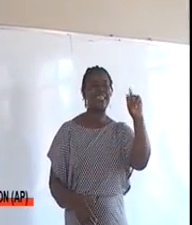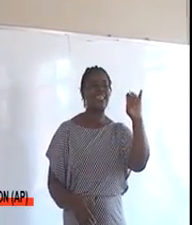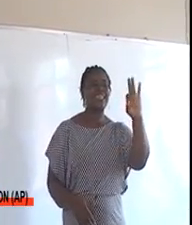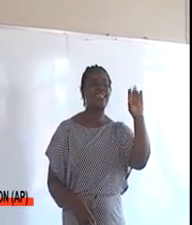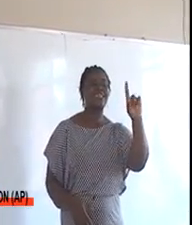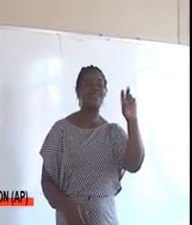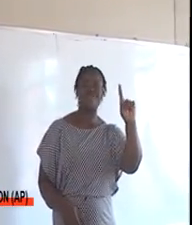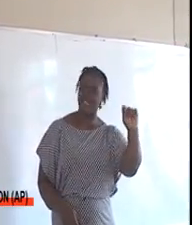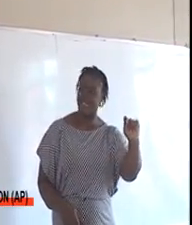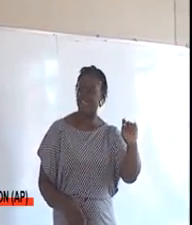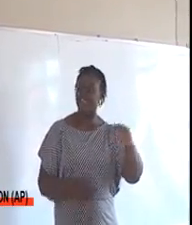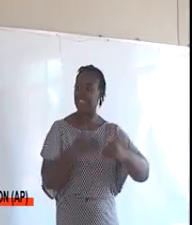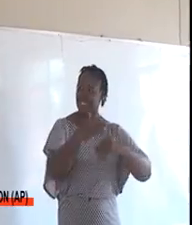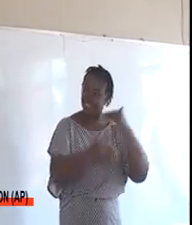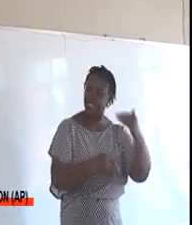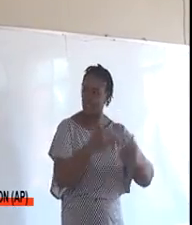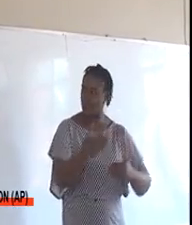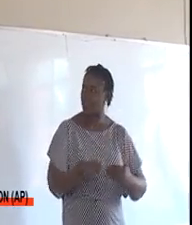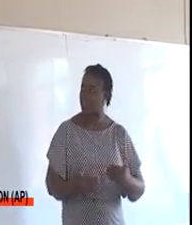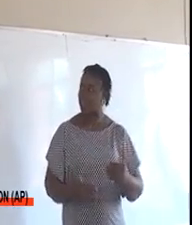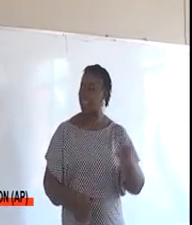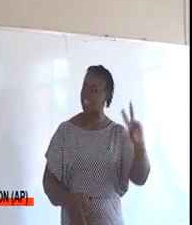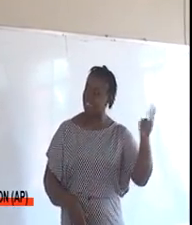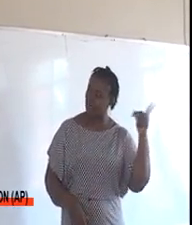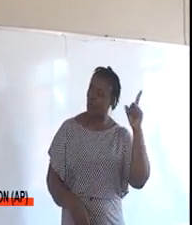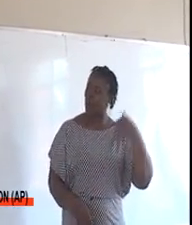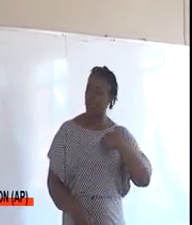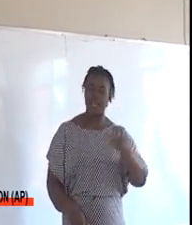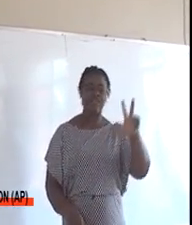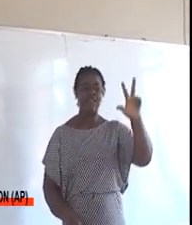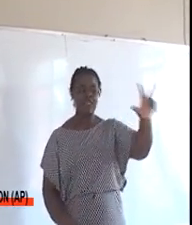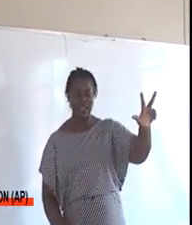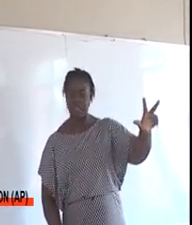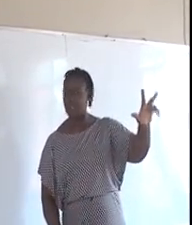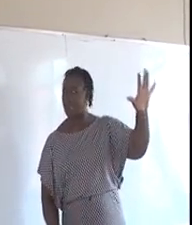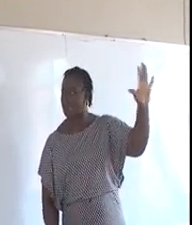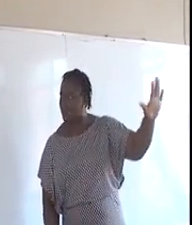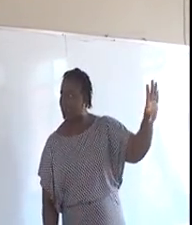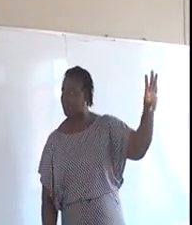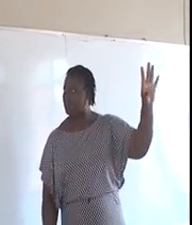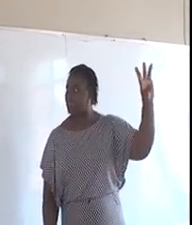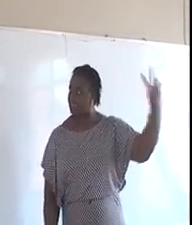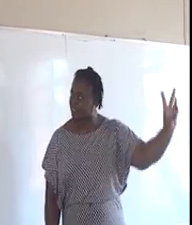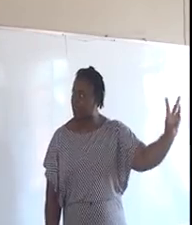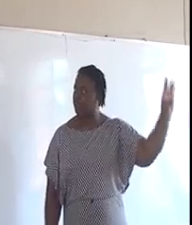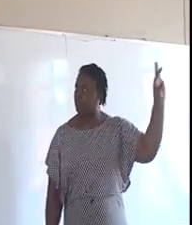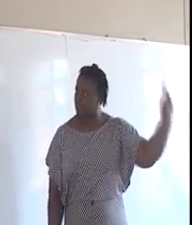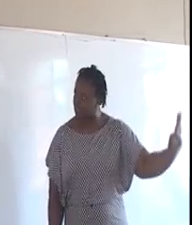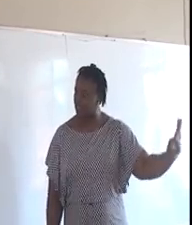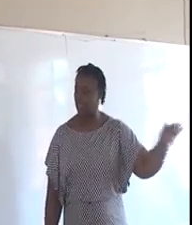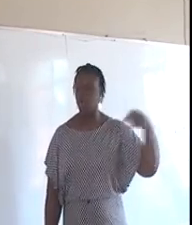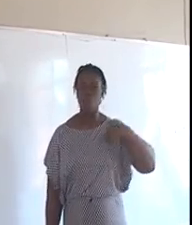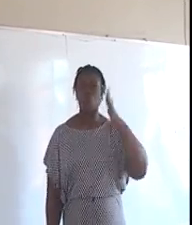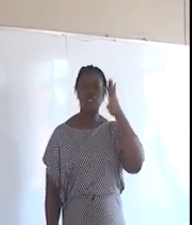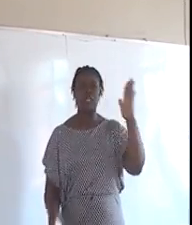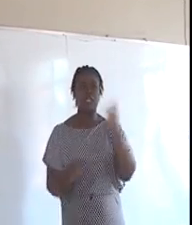a continuous sequence. The second one we have 3, 5, 7, 9. We shall